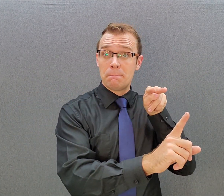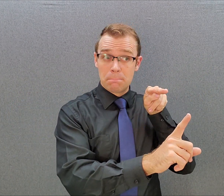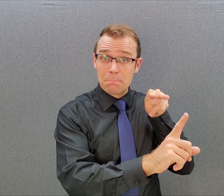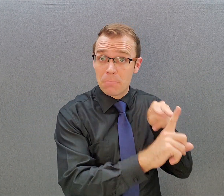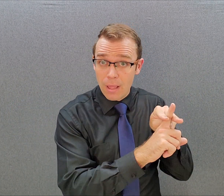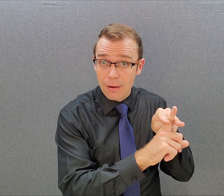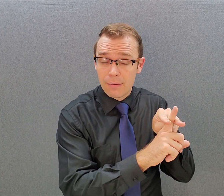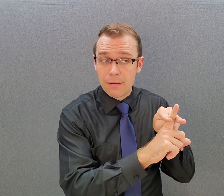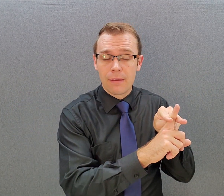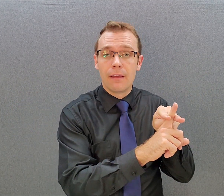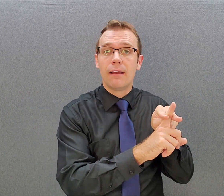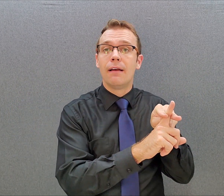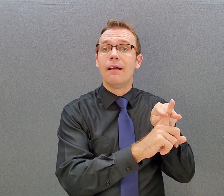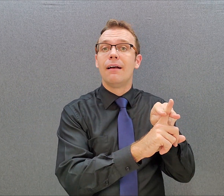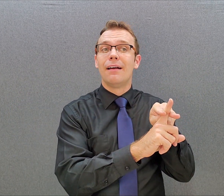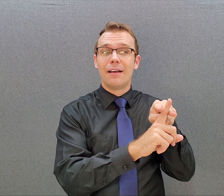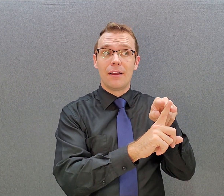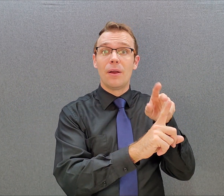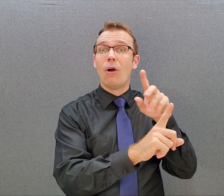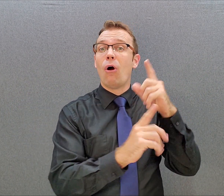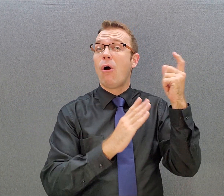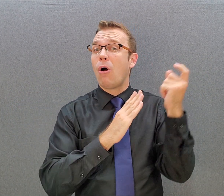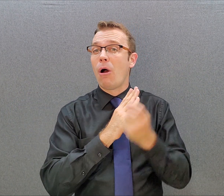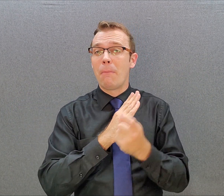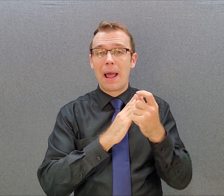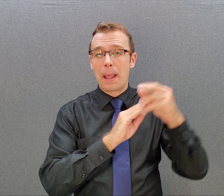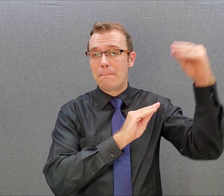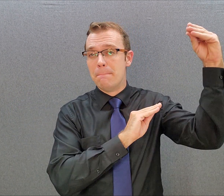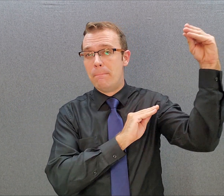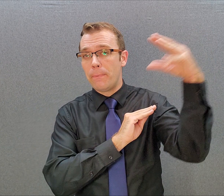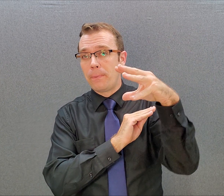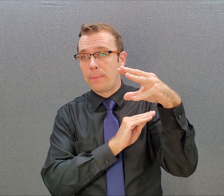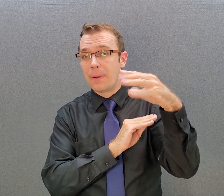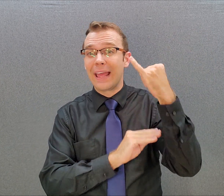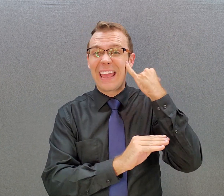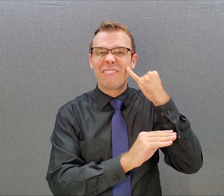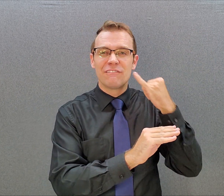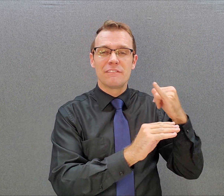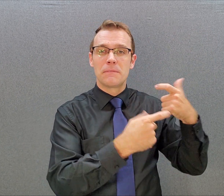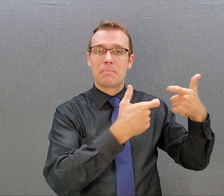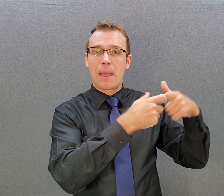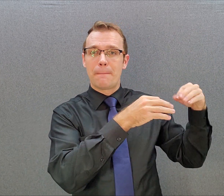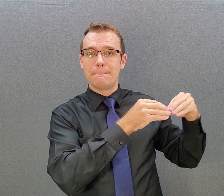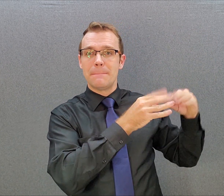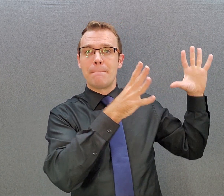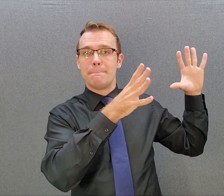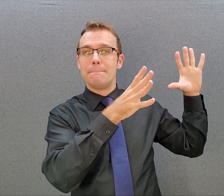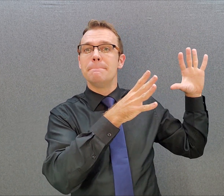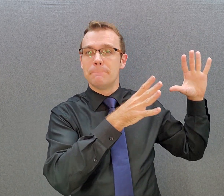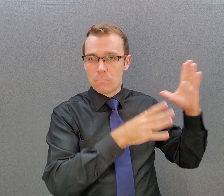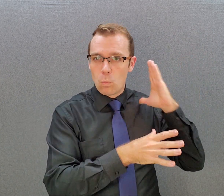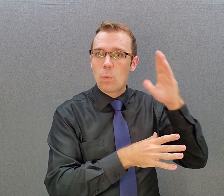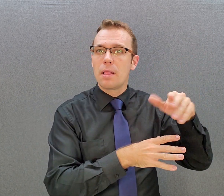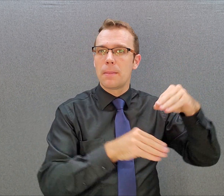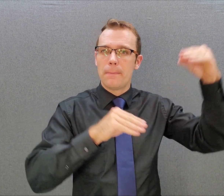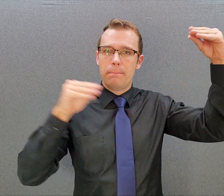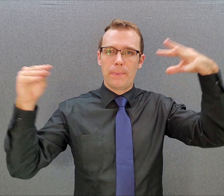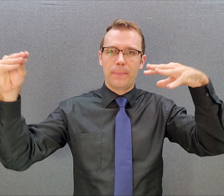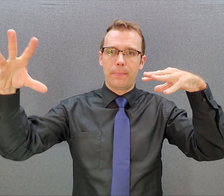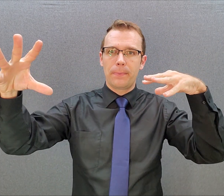into electrical wall outlets and light up automatically if there is a loss of power. They will, depending